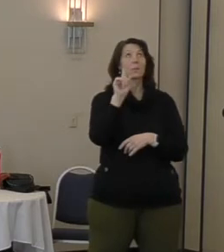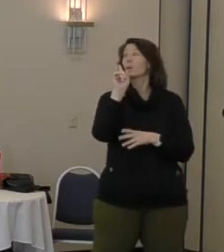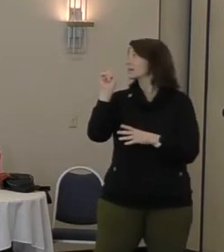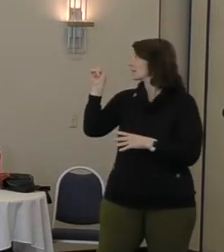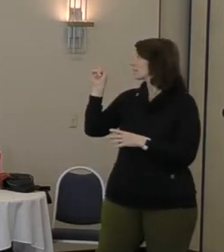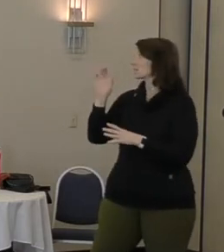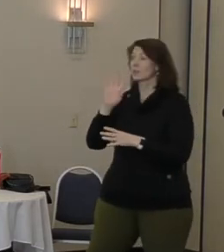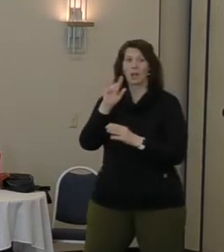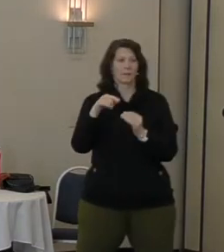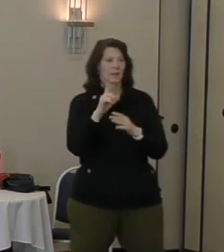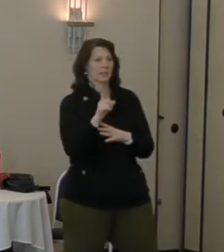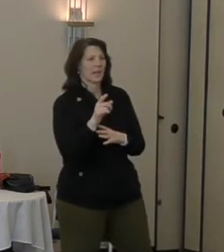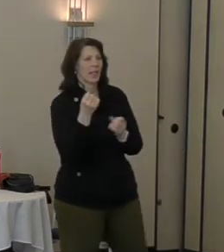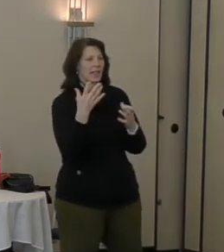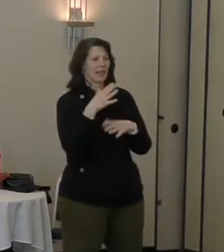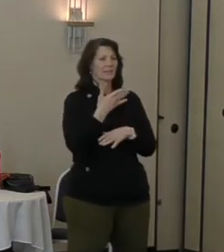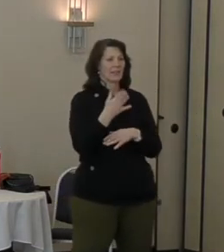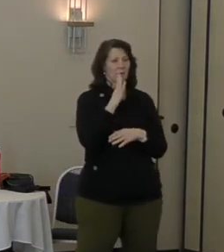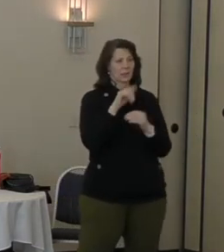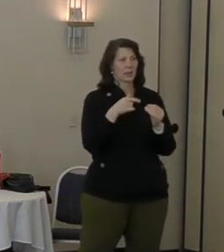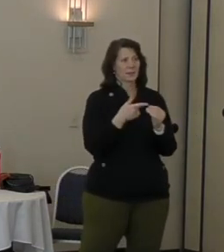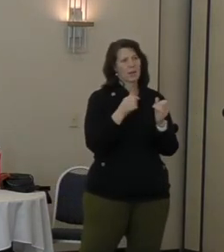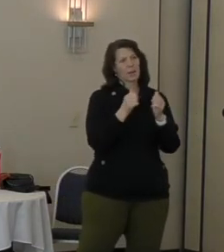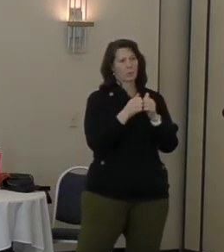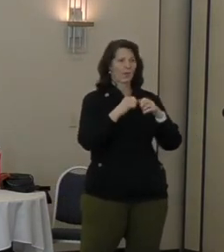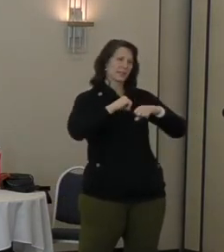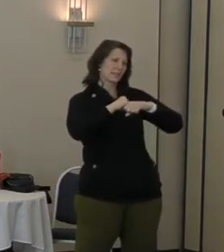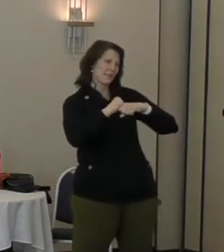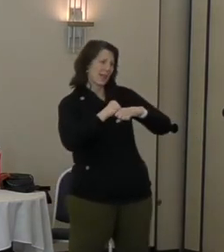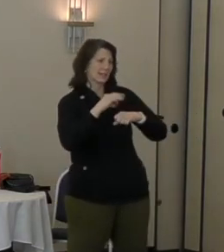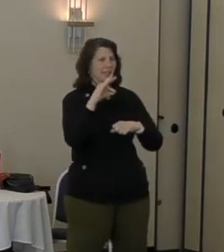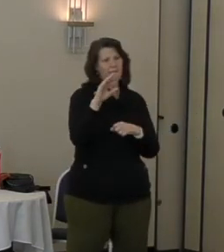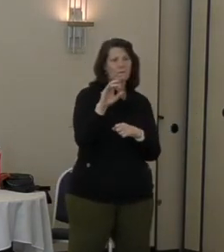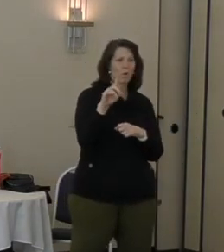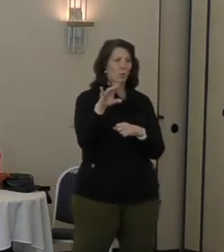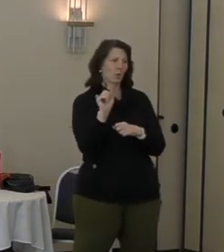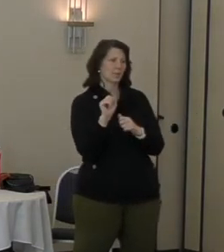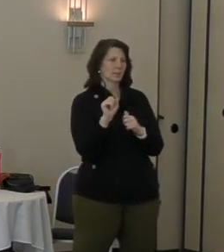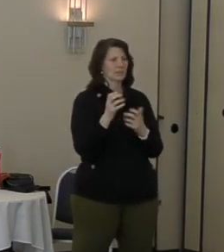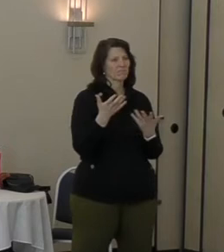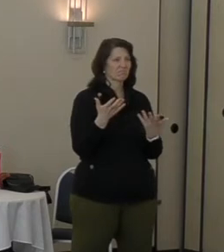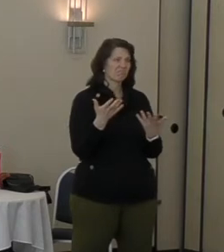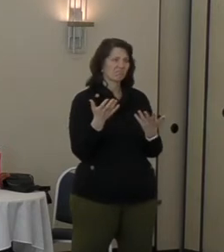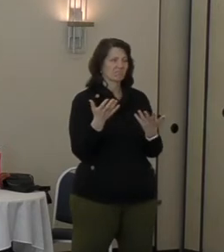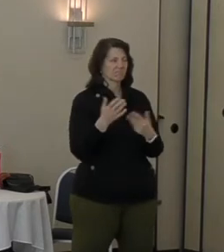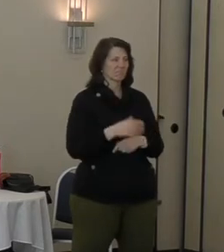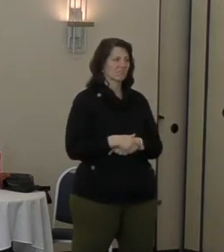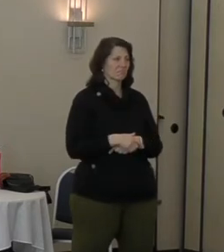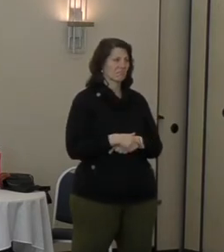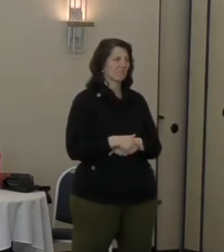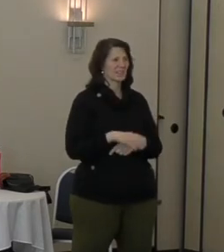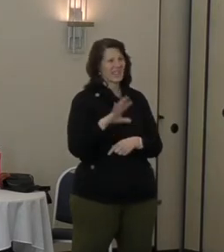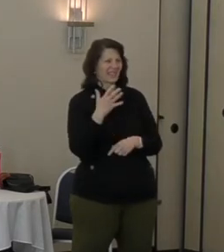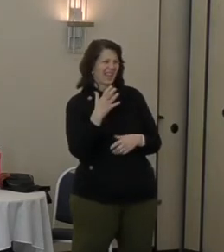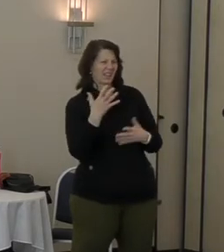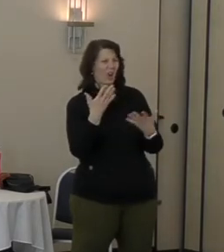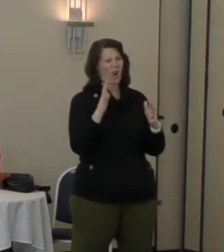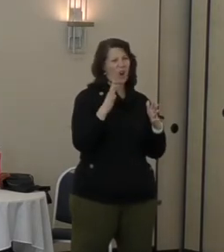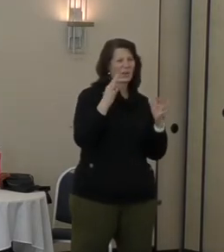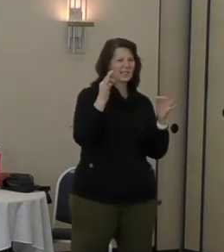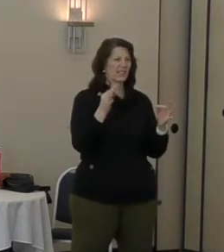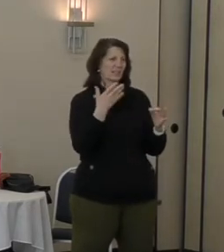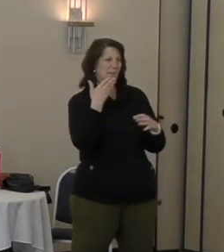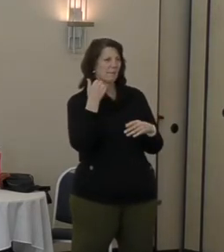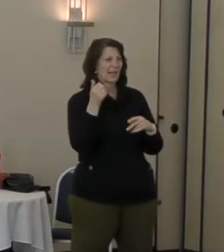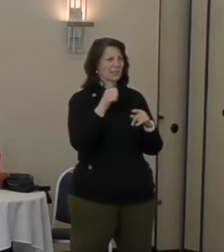but a lot of the stuff we can talk about with defense and forwards is kind of already settled in terms of